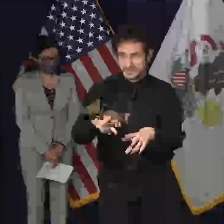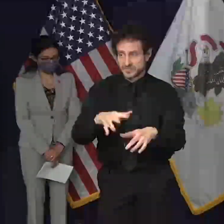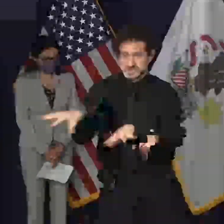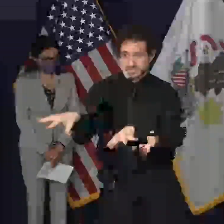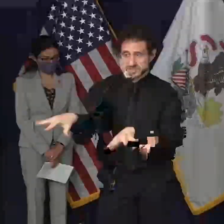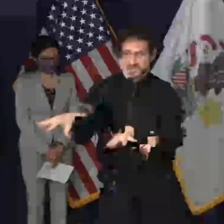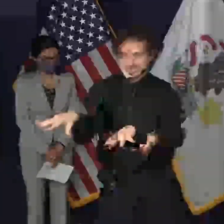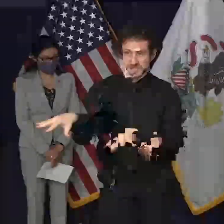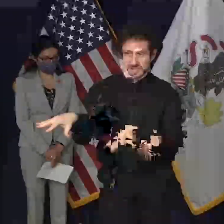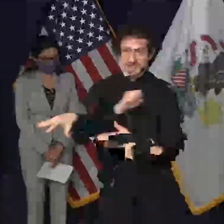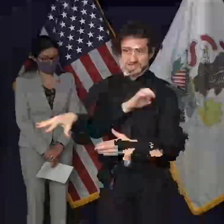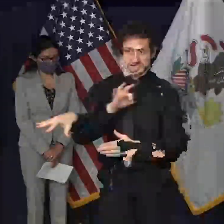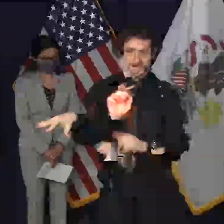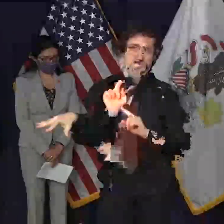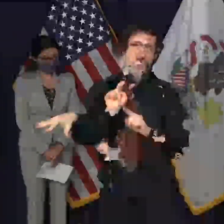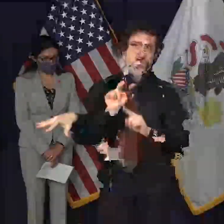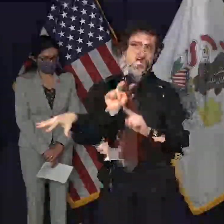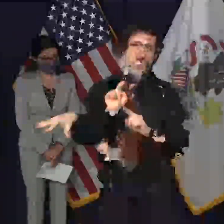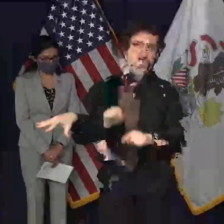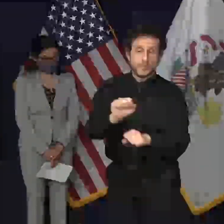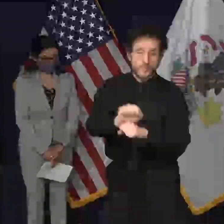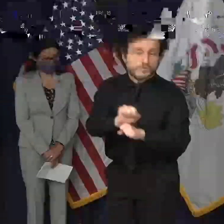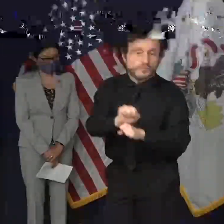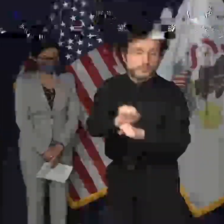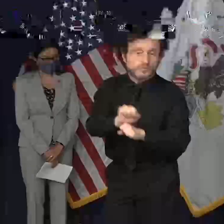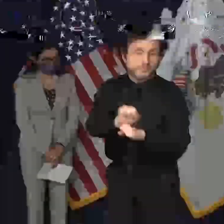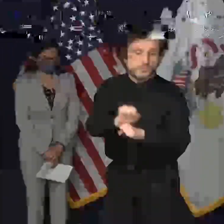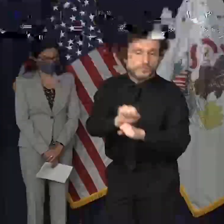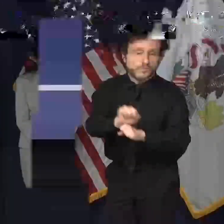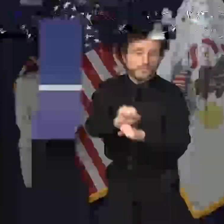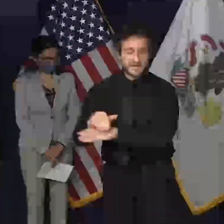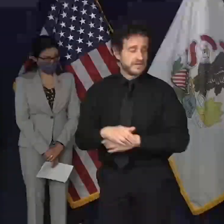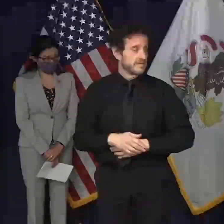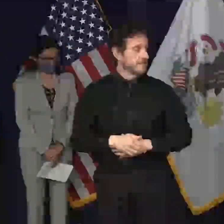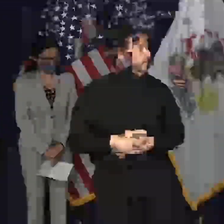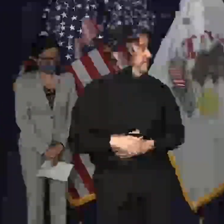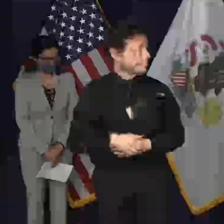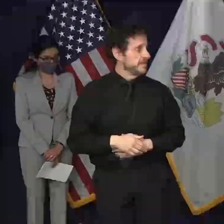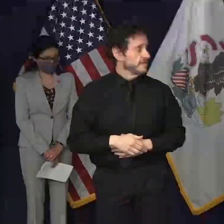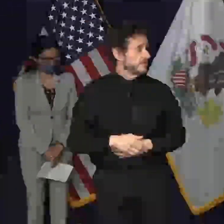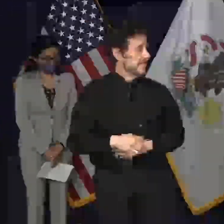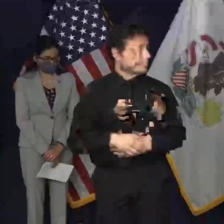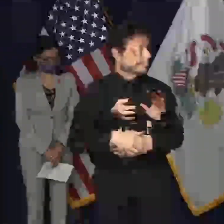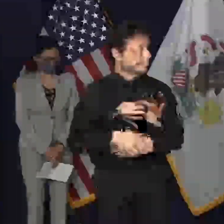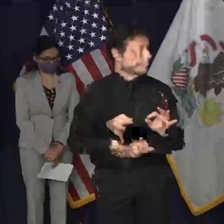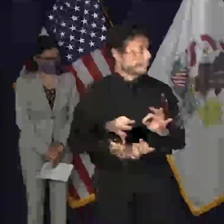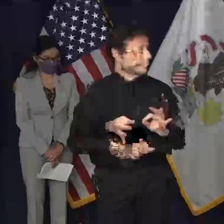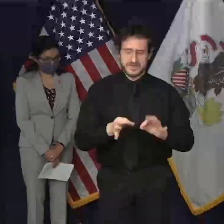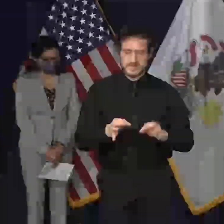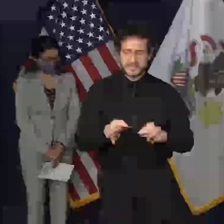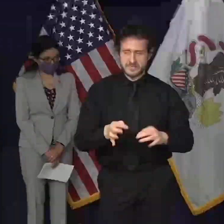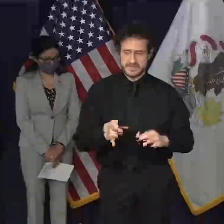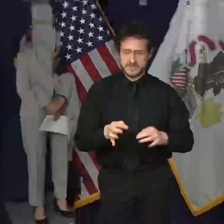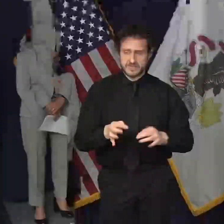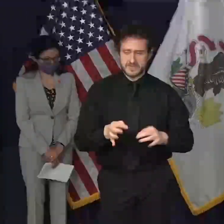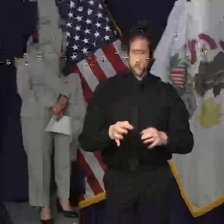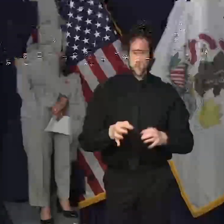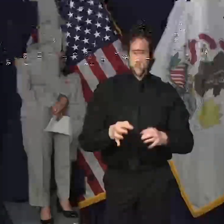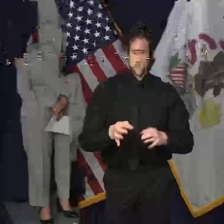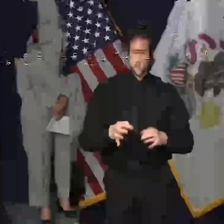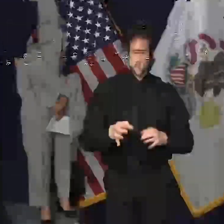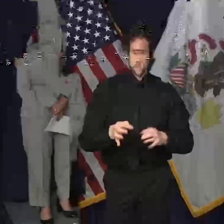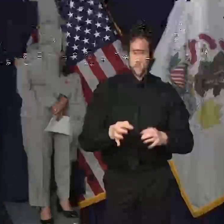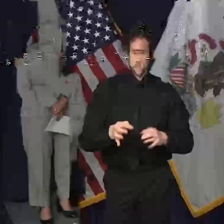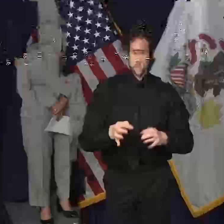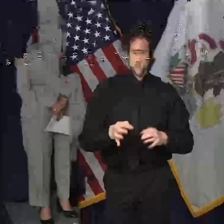that go back to their homes every night. And if I may just add to that, remember that the nursing home residents